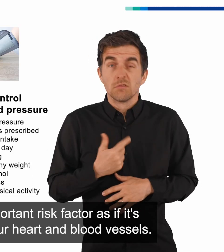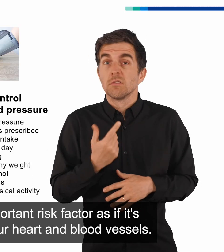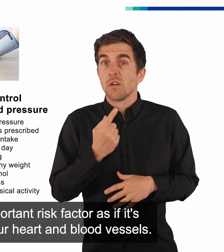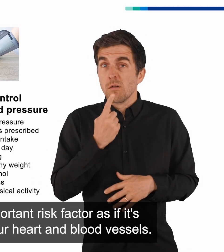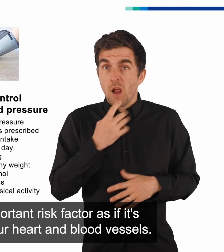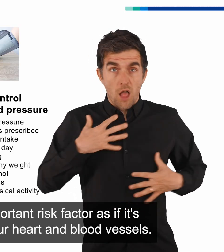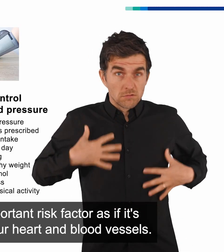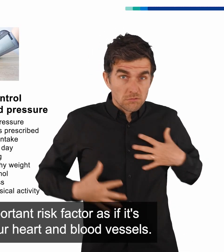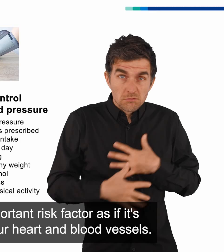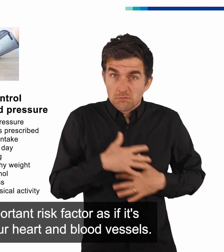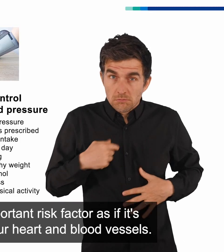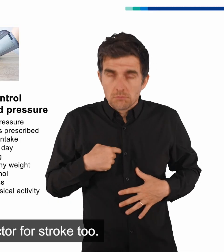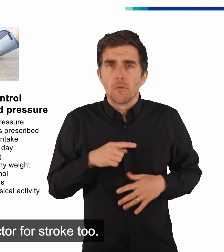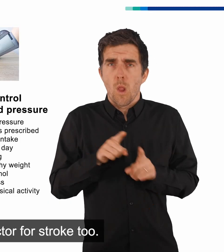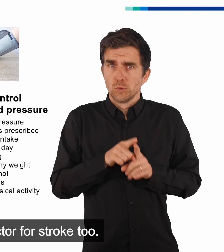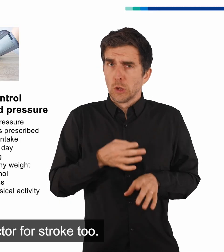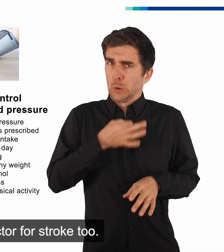also a risk factor for stroke too.